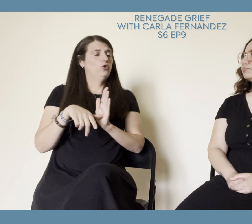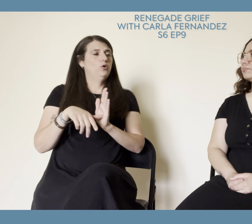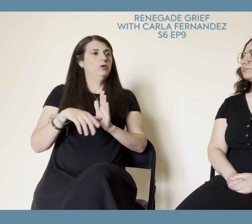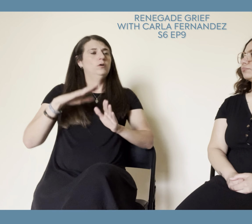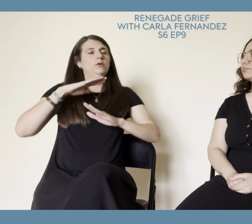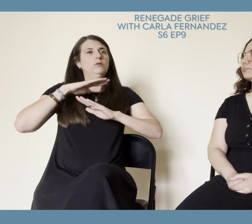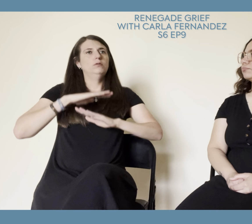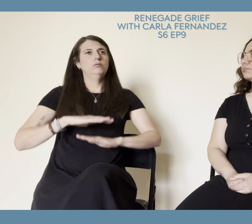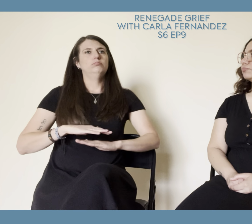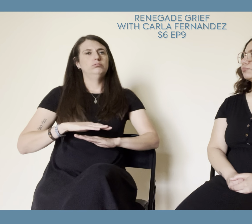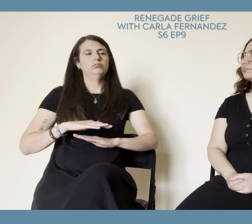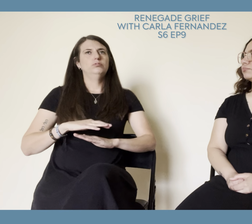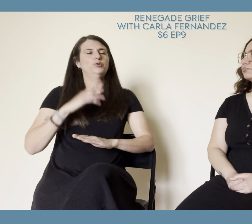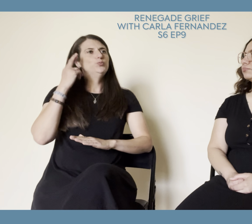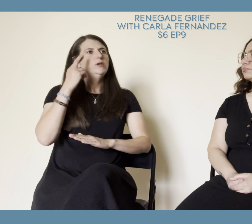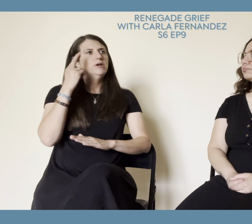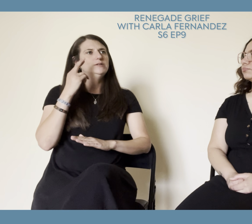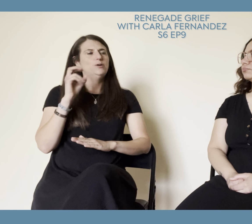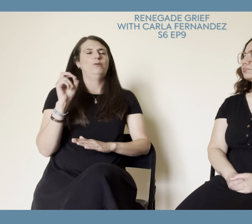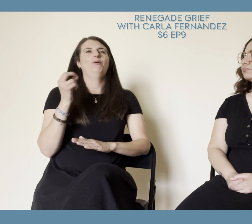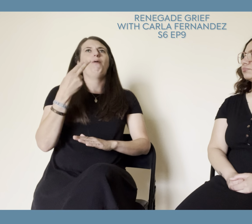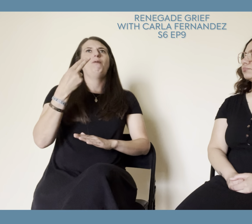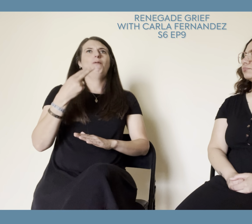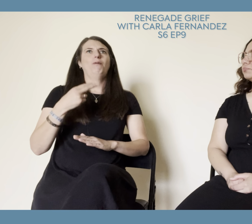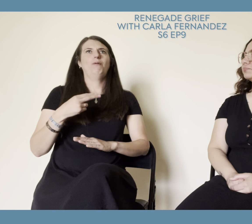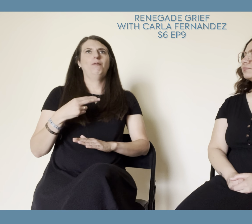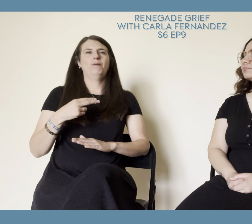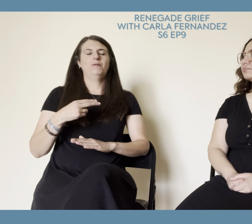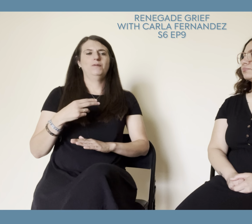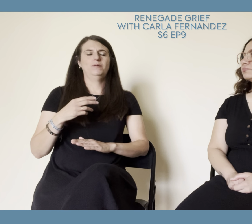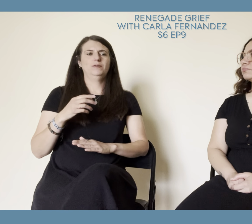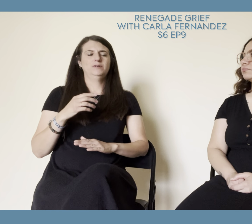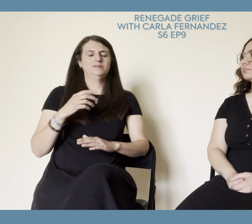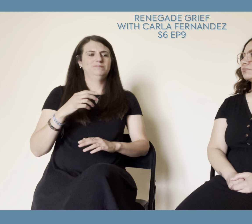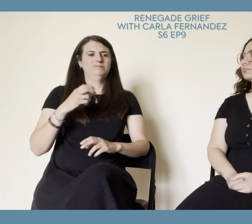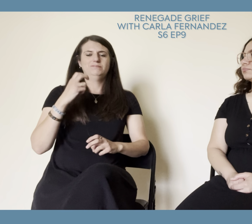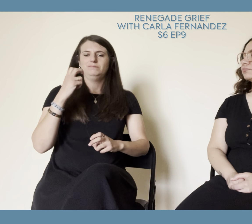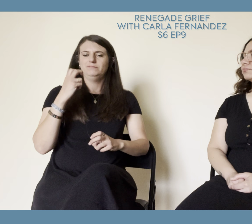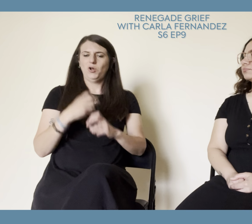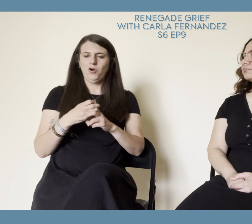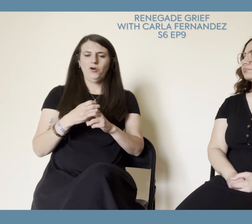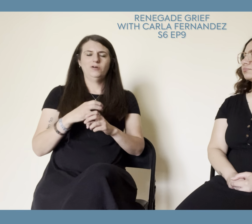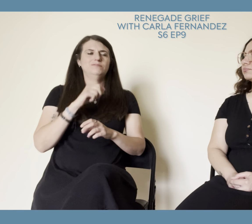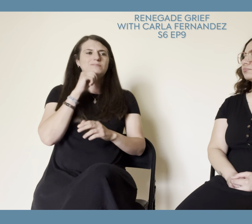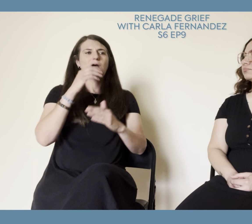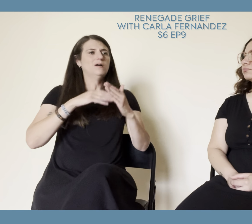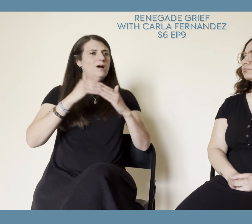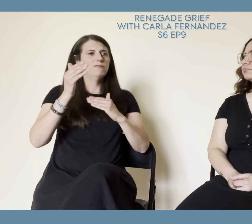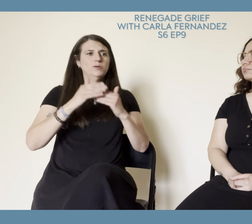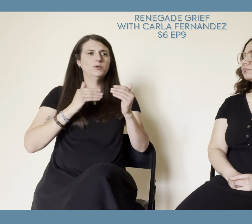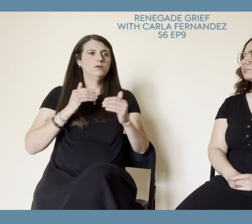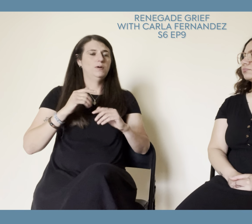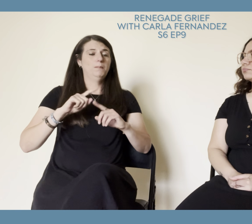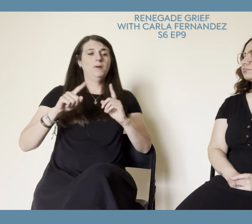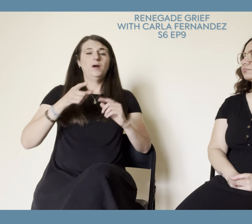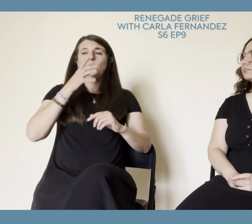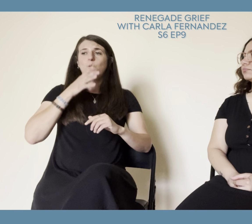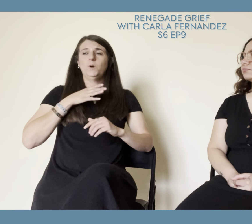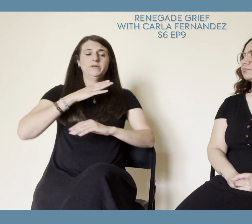exhaling, realizing, oh, this thing is super hard and super uncomfortable, but like that lady across the table from me